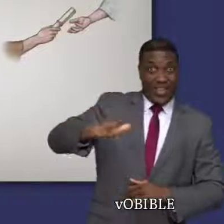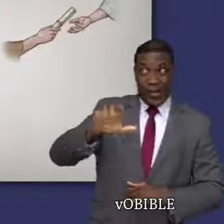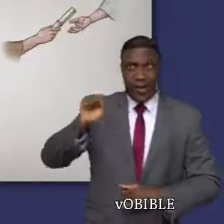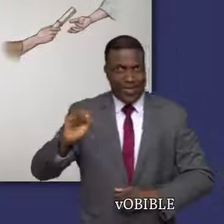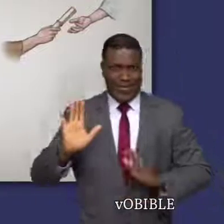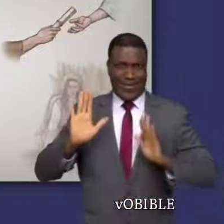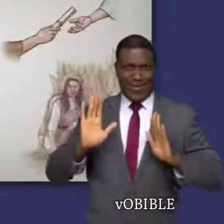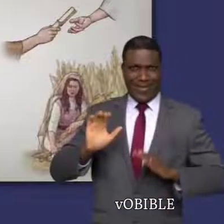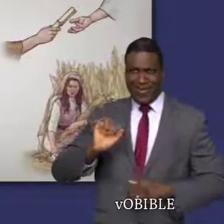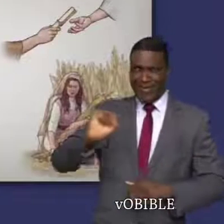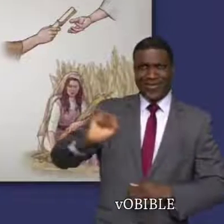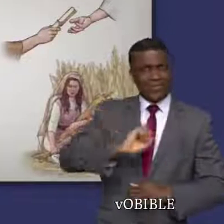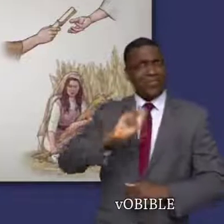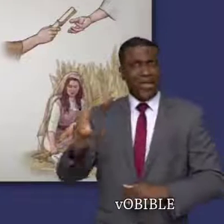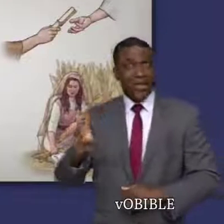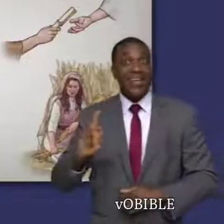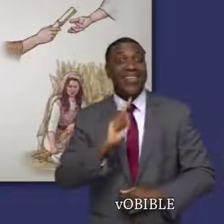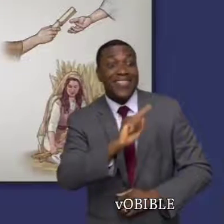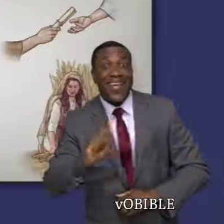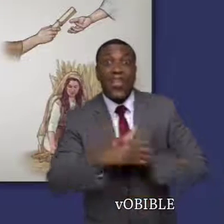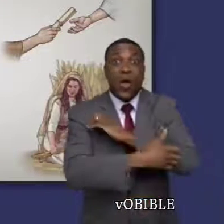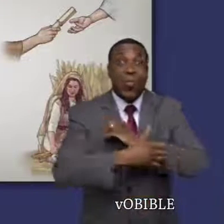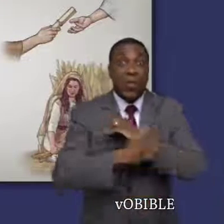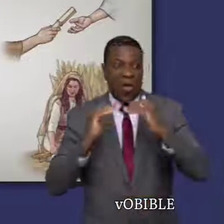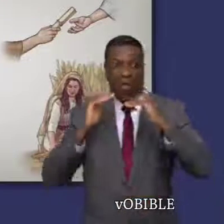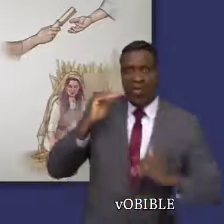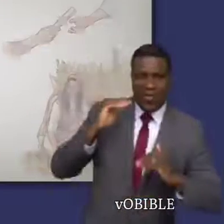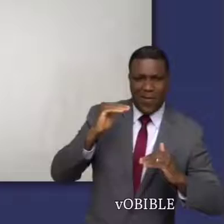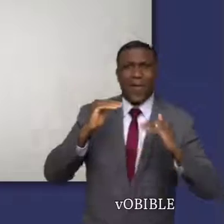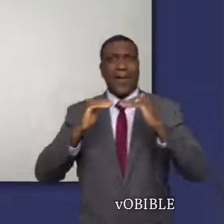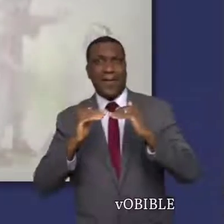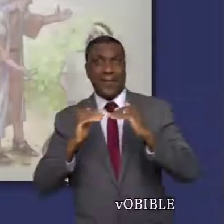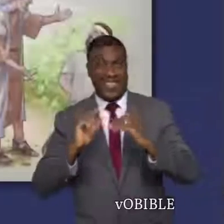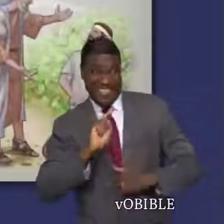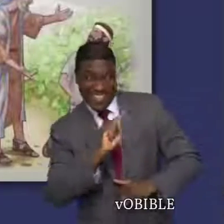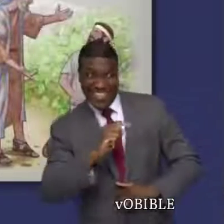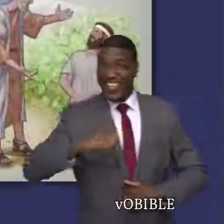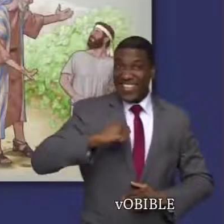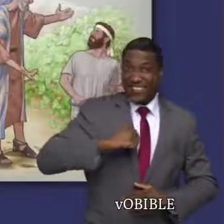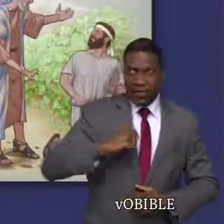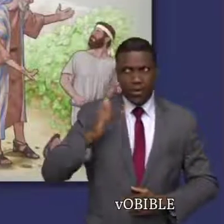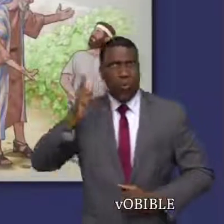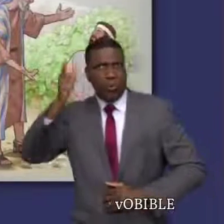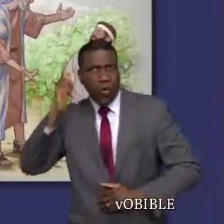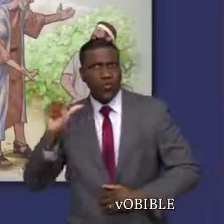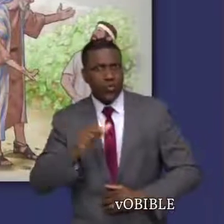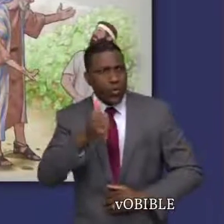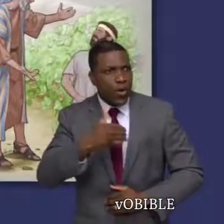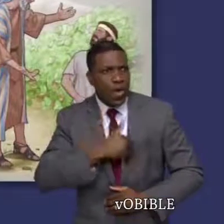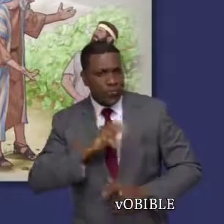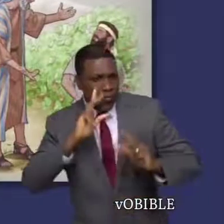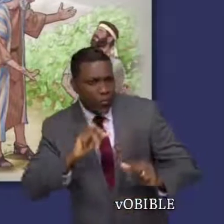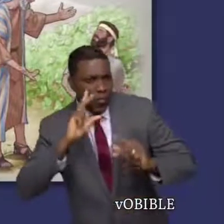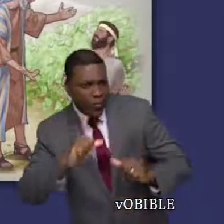property, and the treatment of the poor. Those who are sold into slavery must be treated kindly as hired